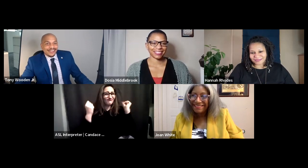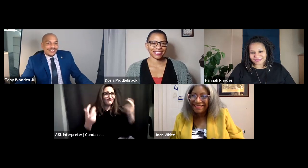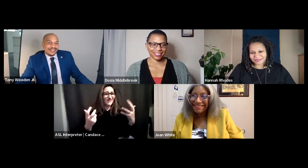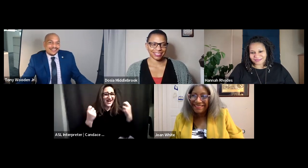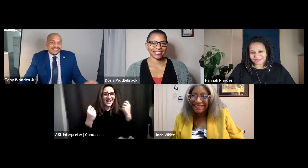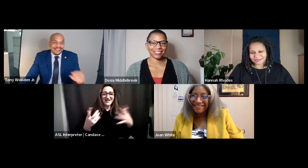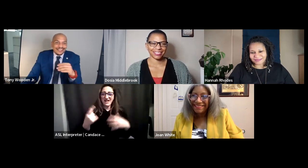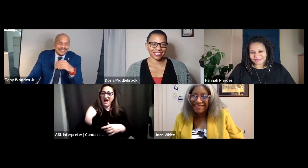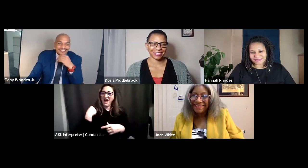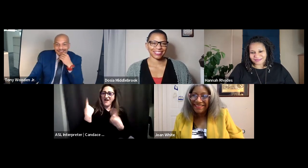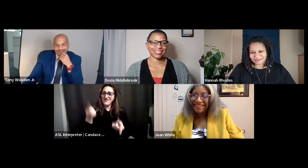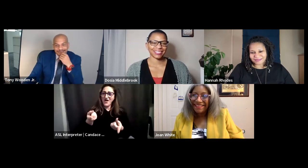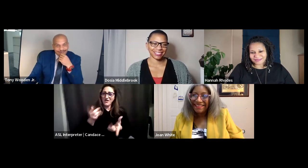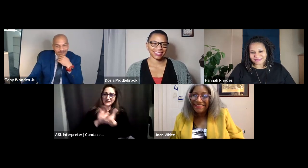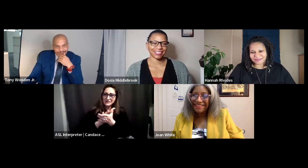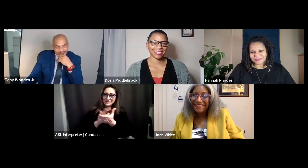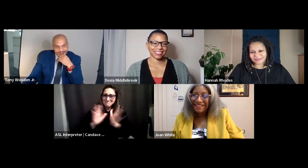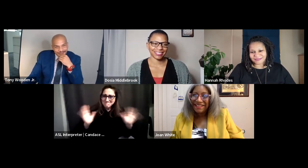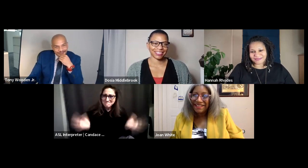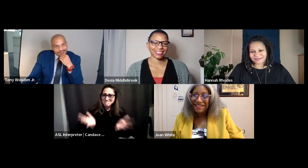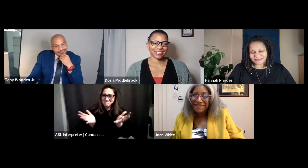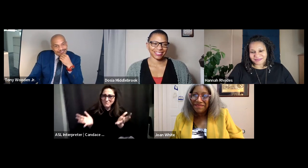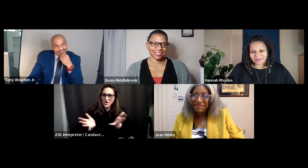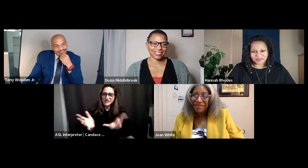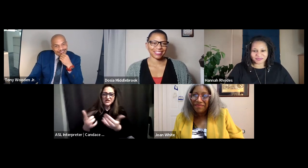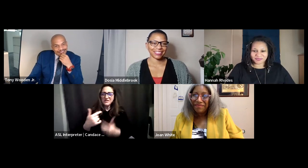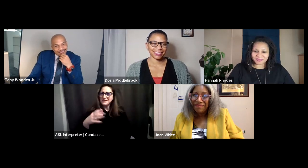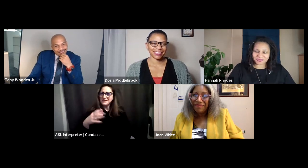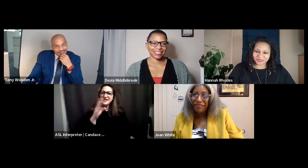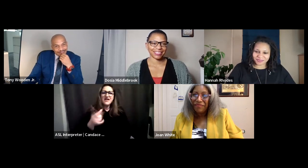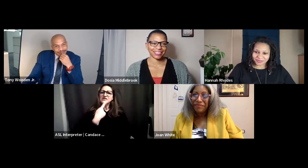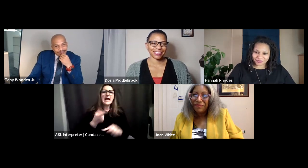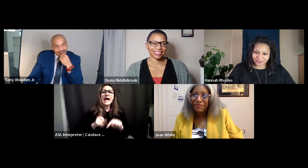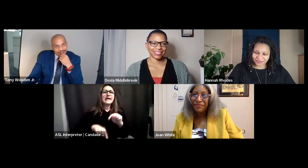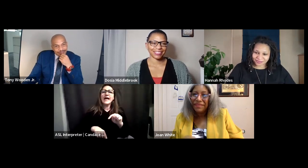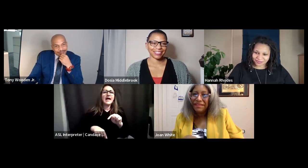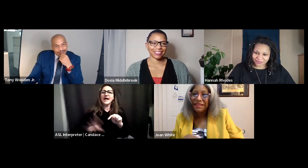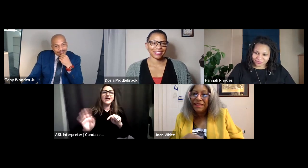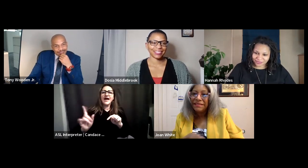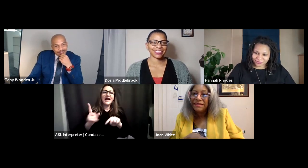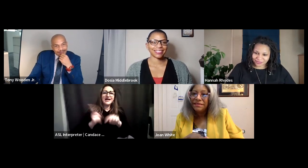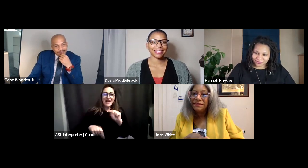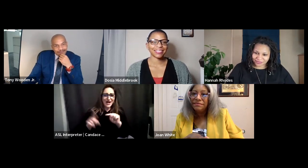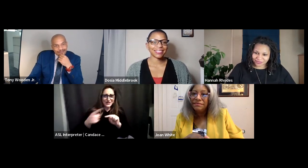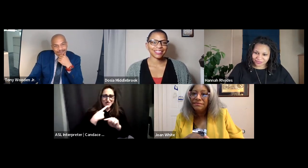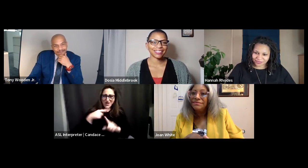always pushed him to never say, I can't. You always put forth an